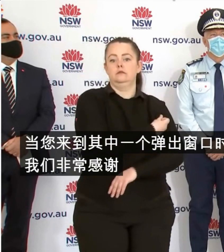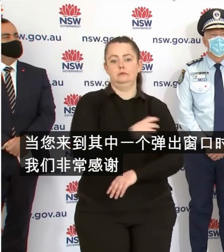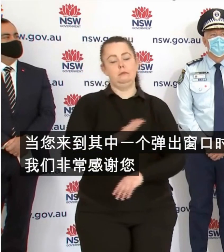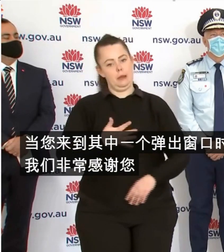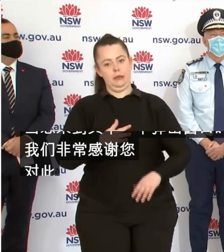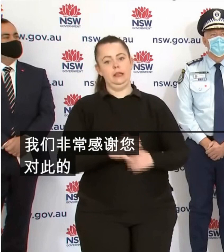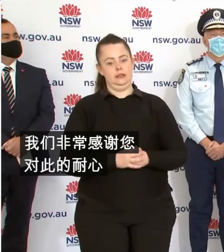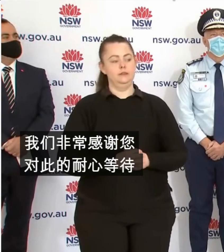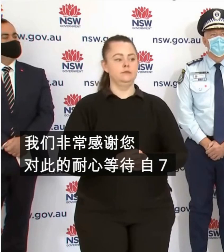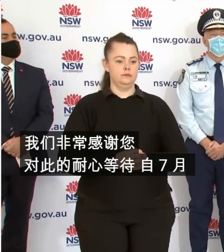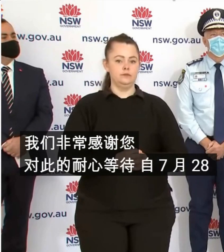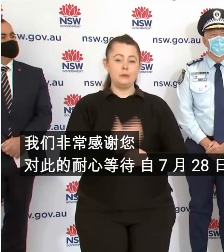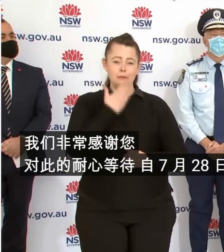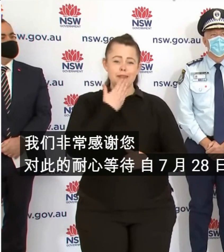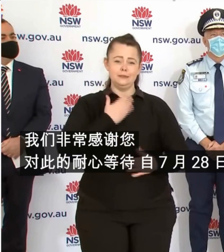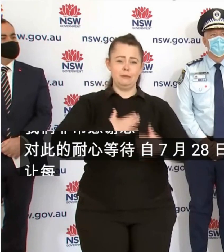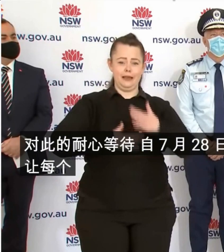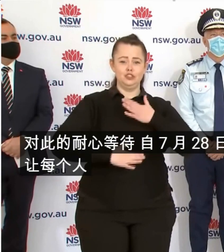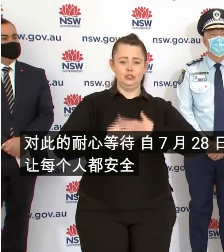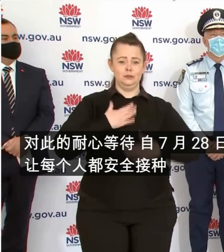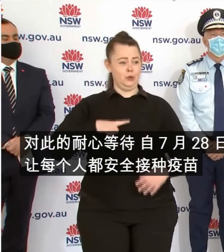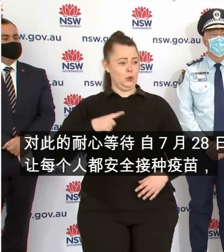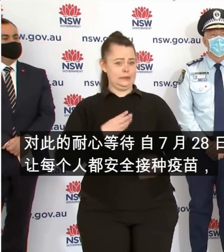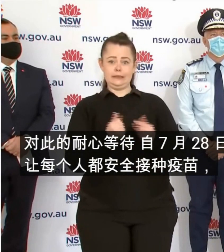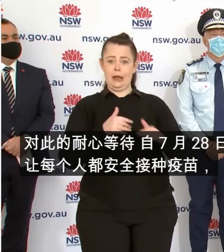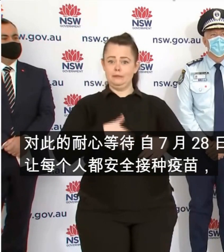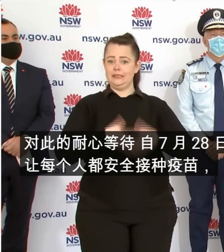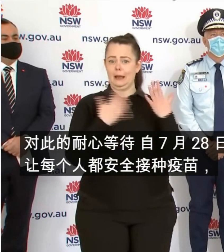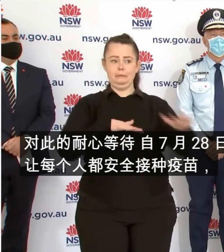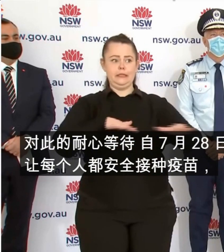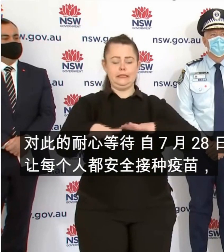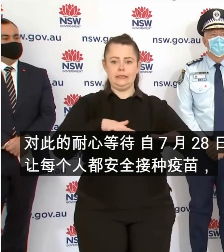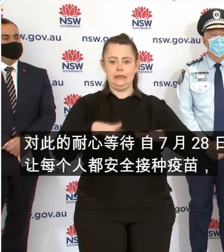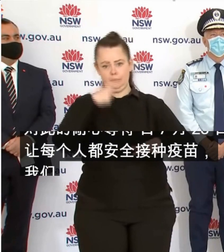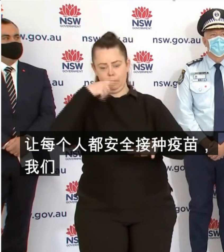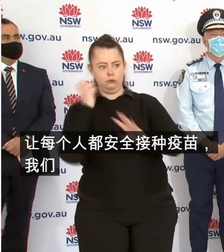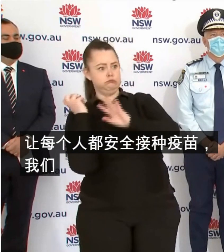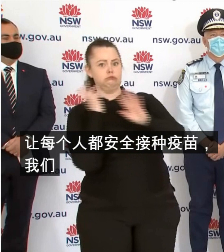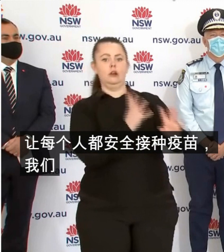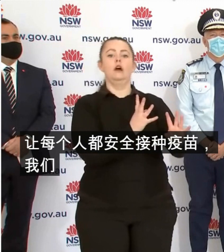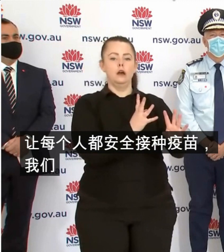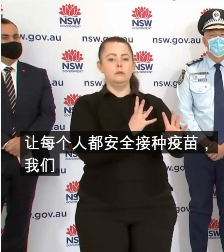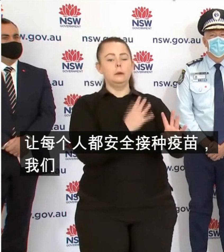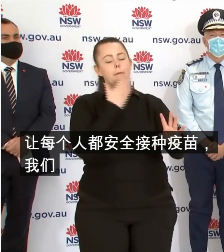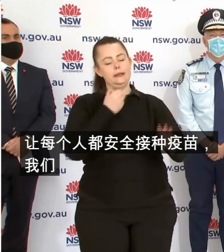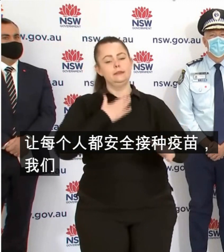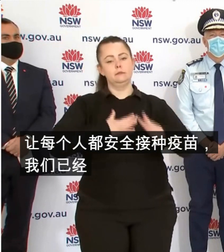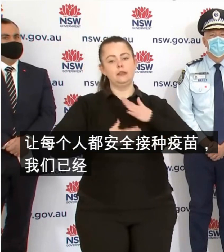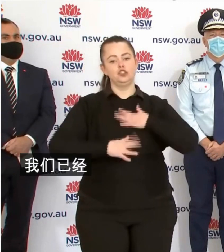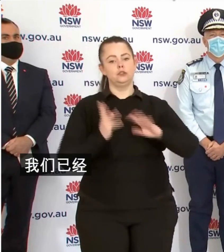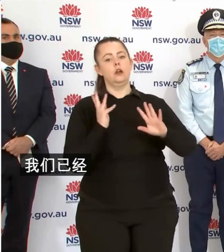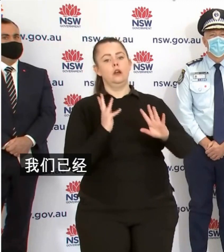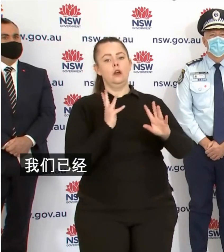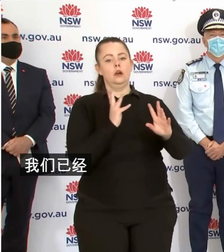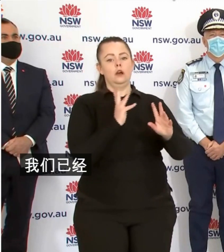really appreciate your patience with this as we work hard to get everyone vaccinated safely. Since July 28, we have administered